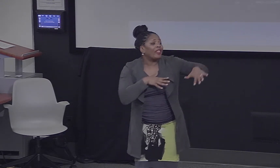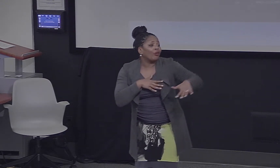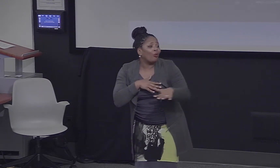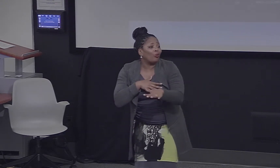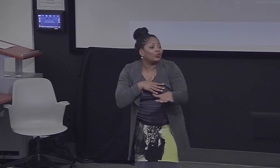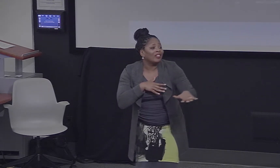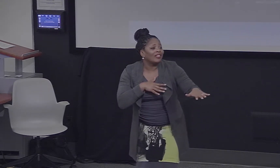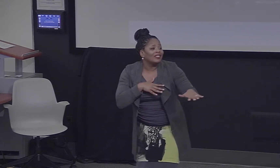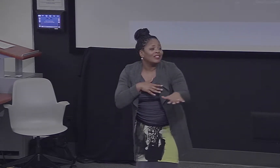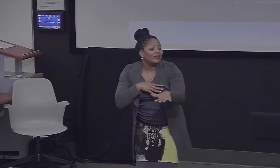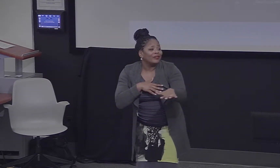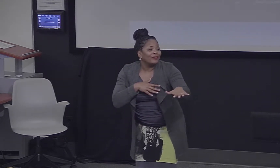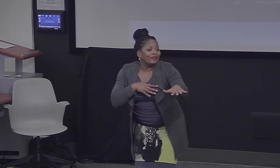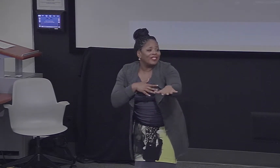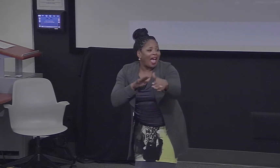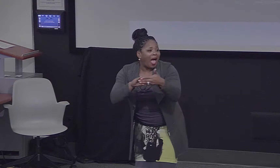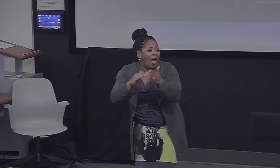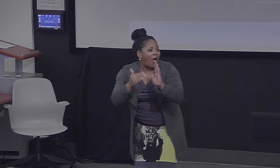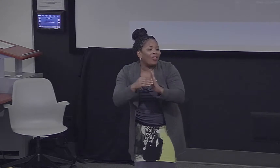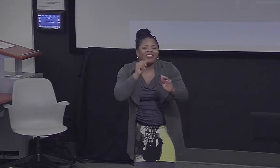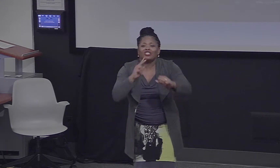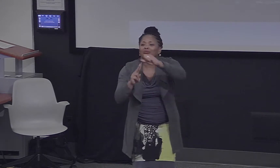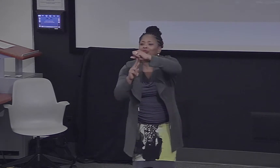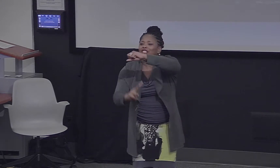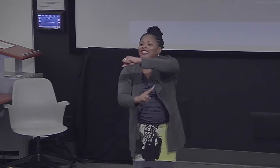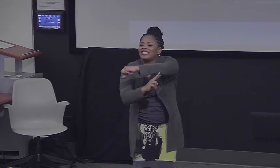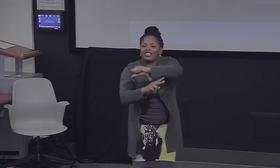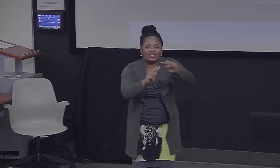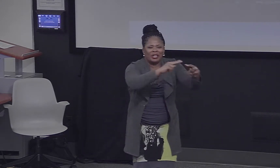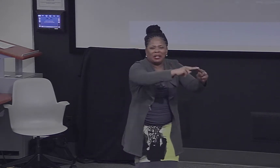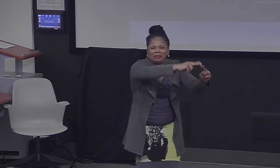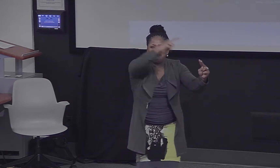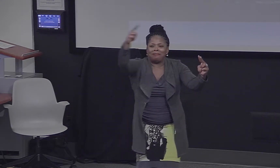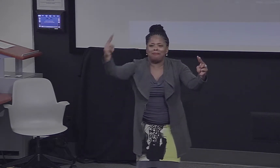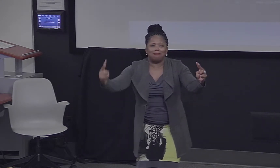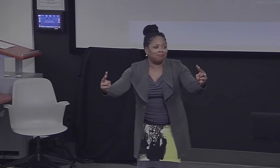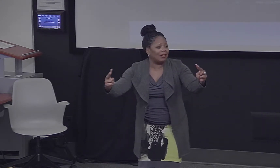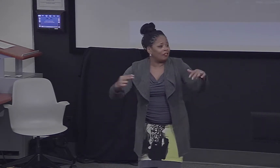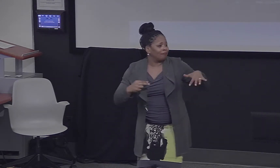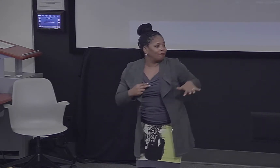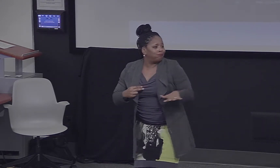and there's a river that goes through this town with a bridge over the river.